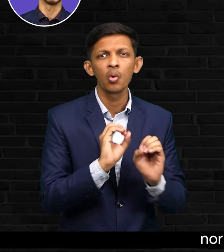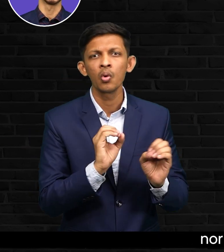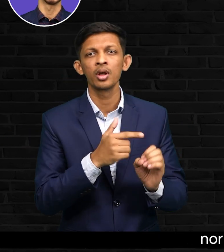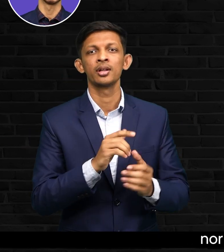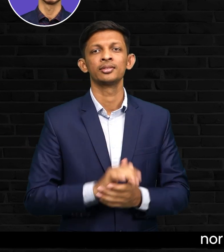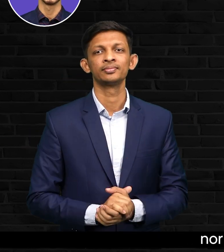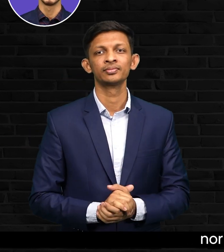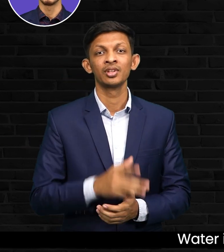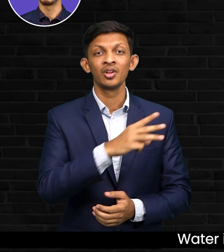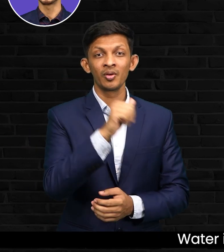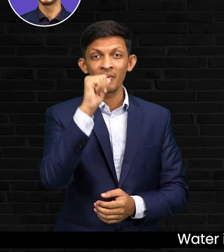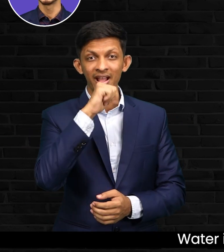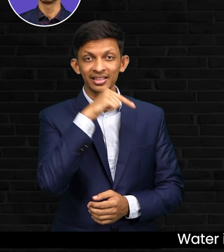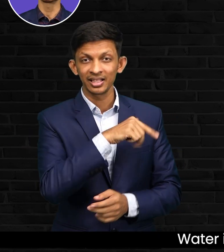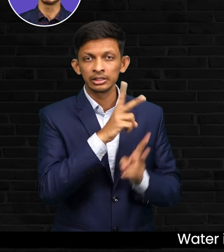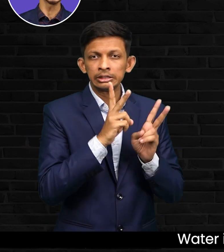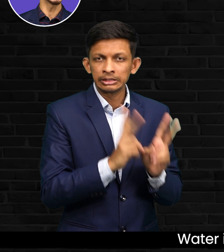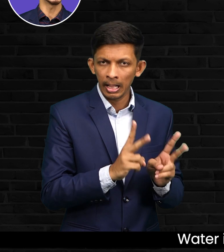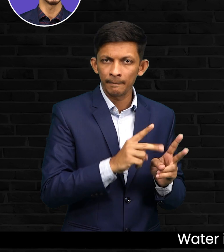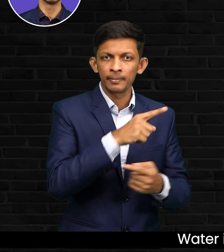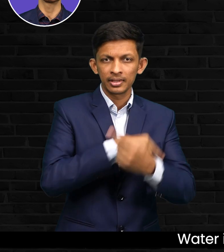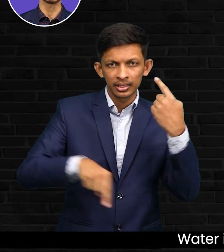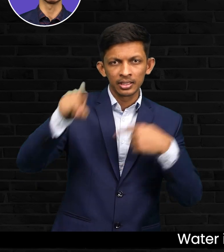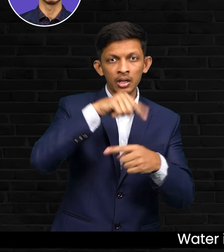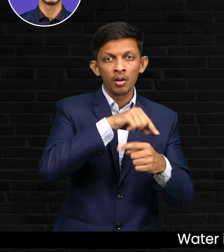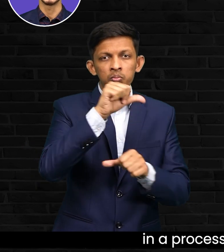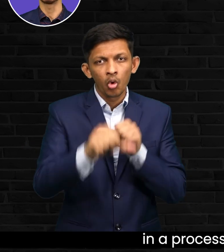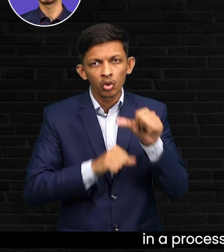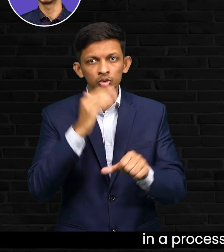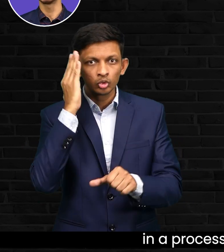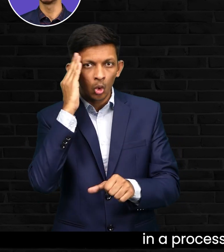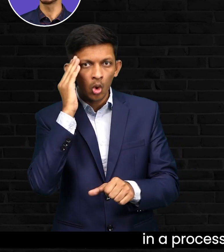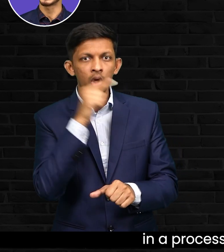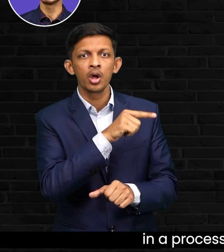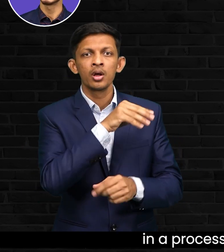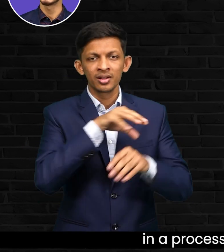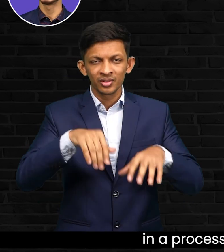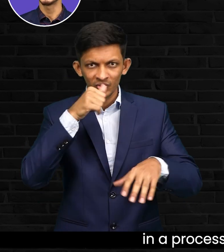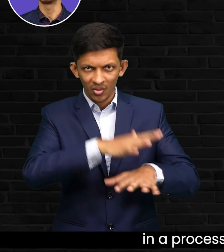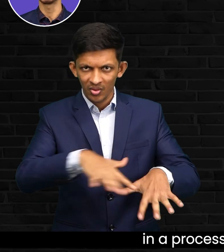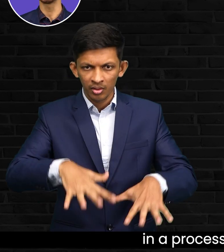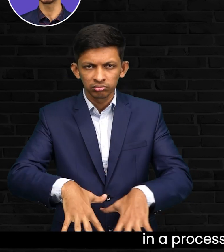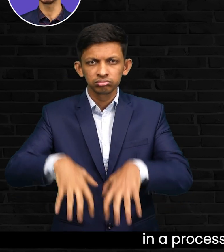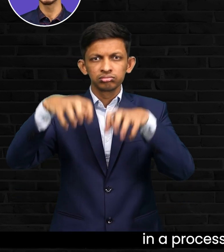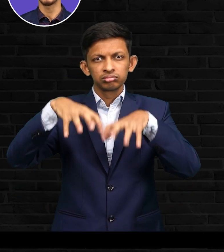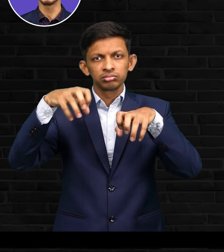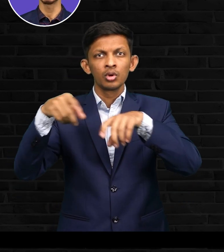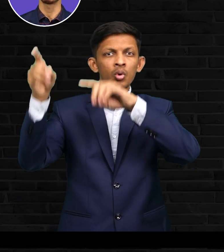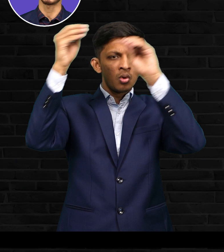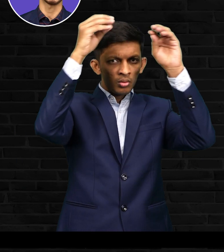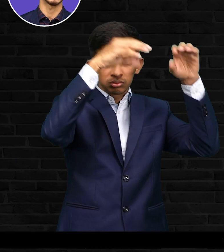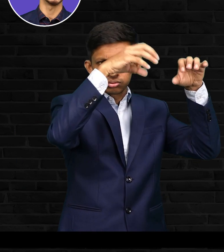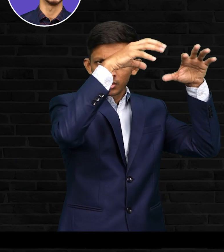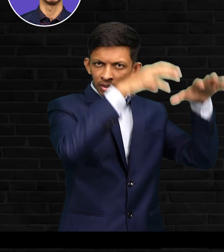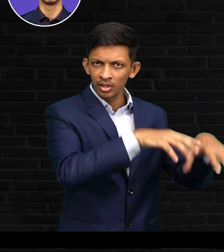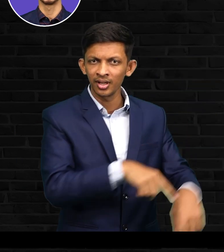disappear. Water is constantly recycled in a process known as the hydrological or